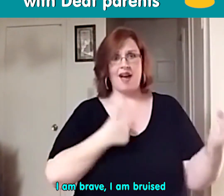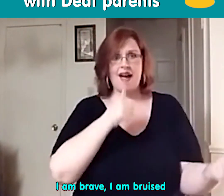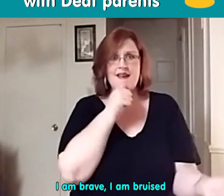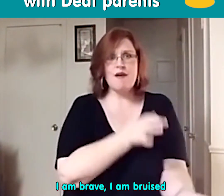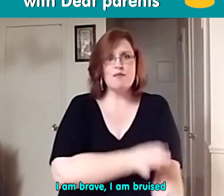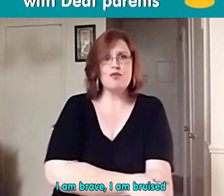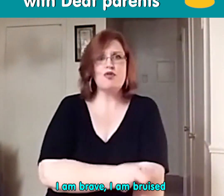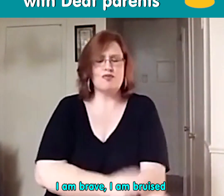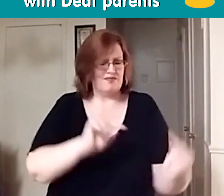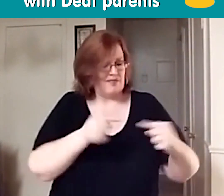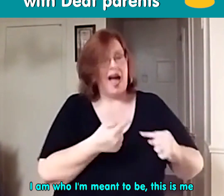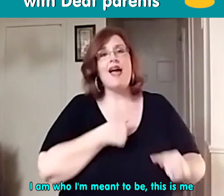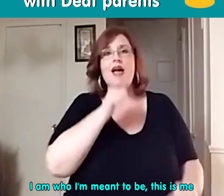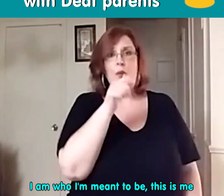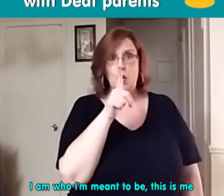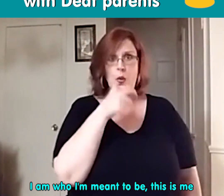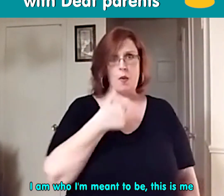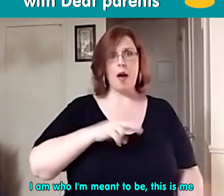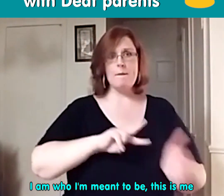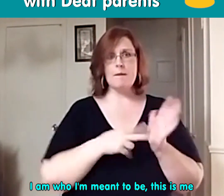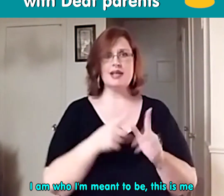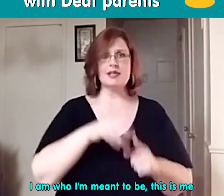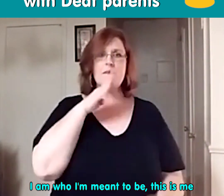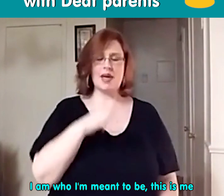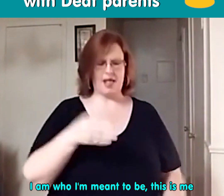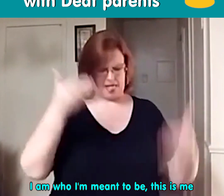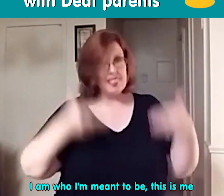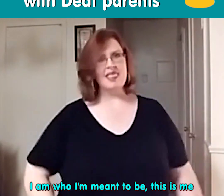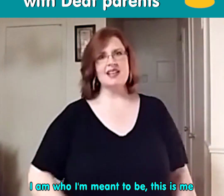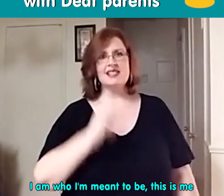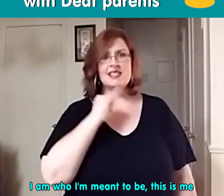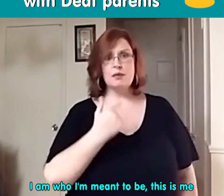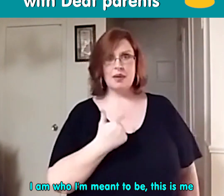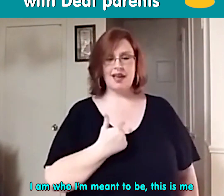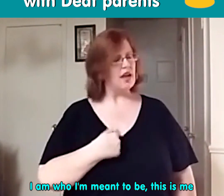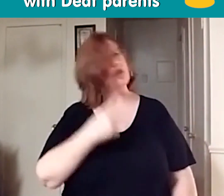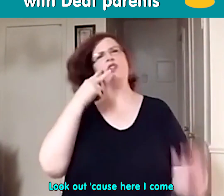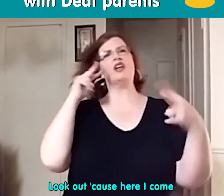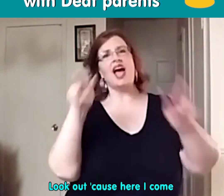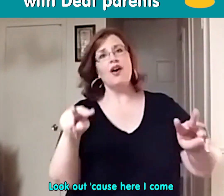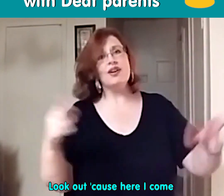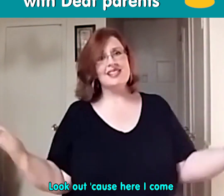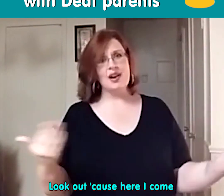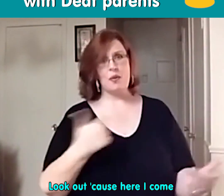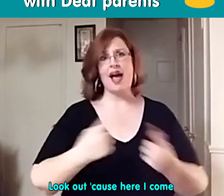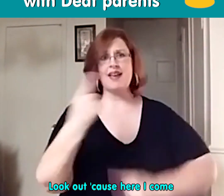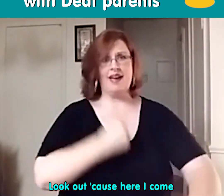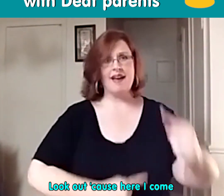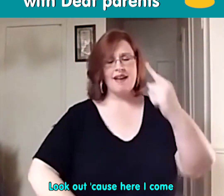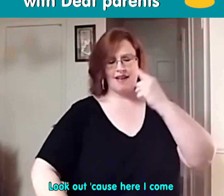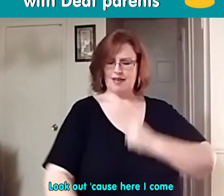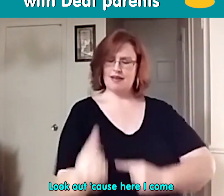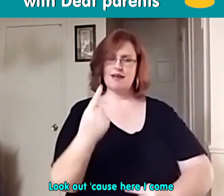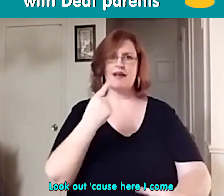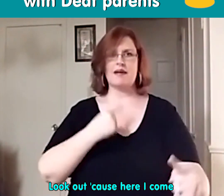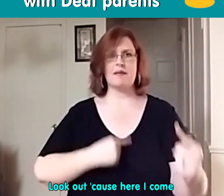So I will see you later. Have a wonderful day. Bye. I am not a stranger to